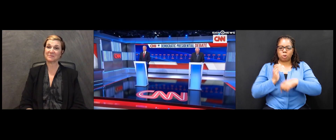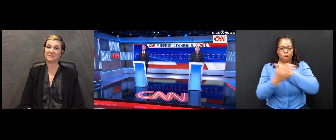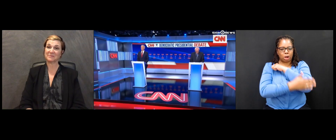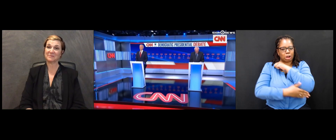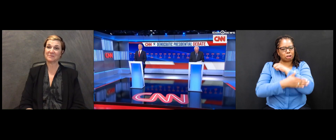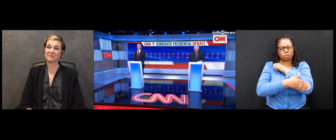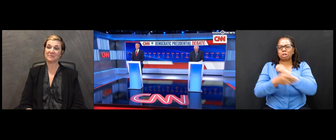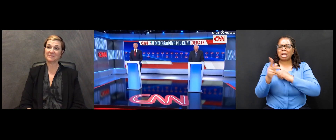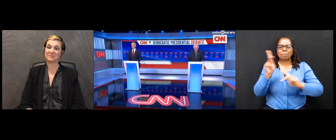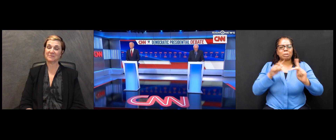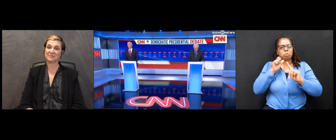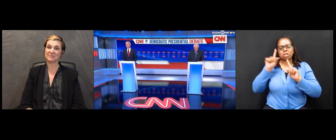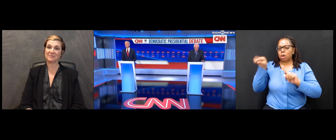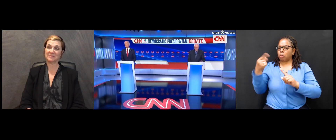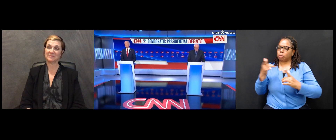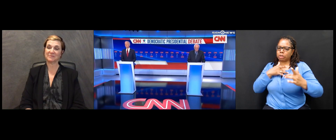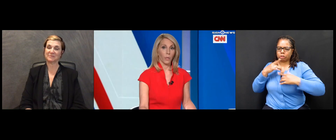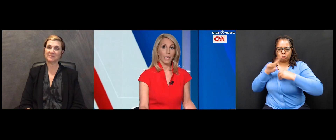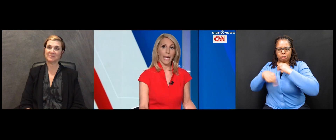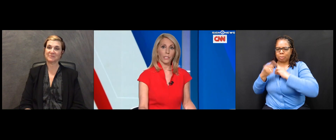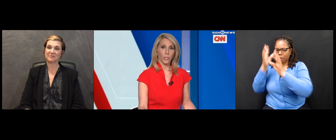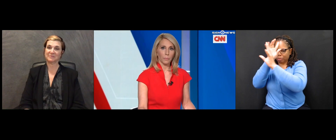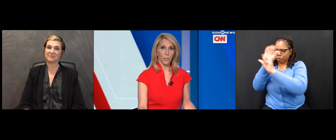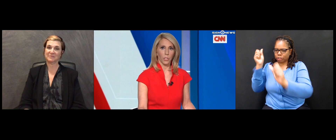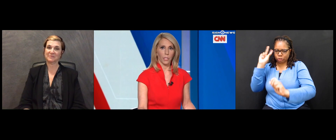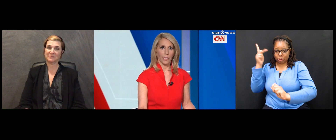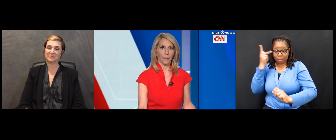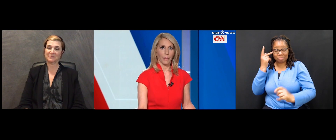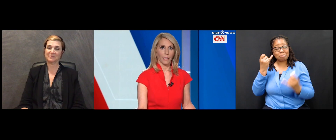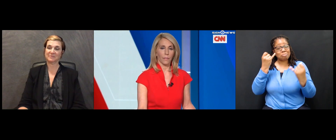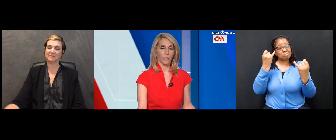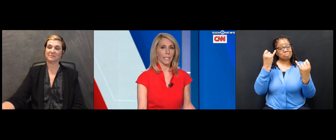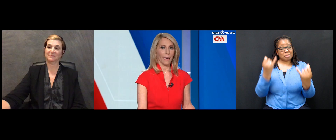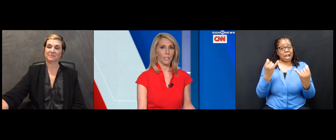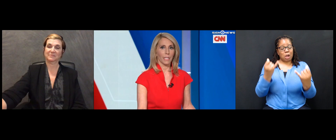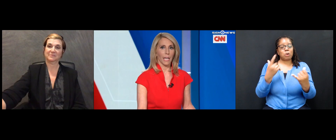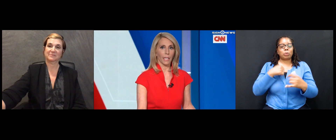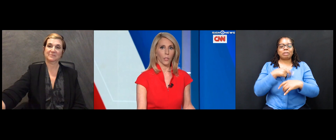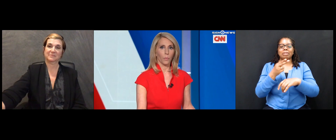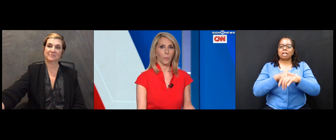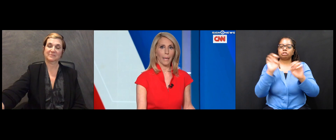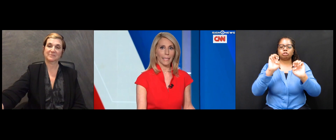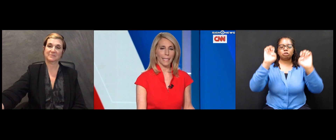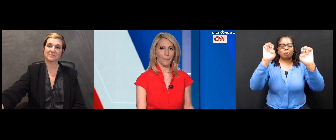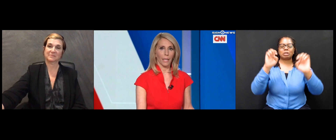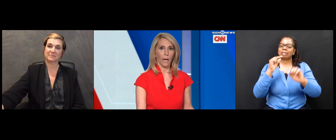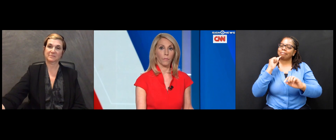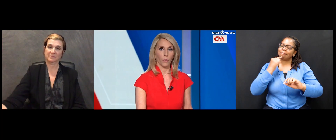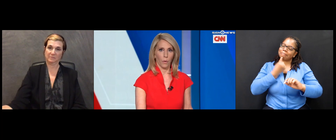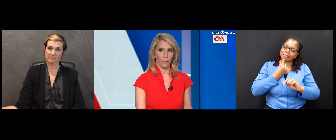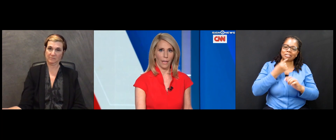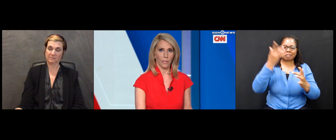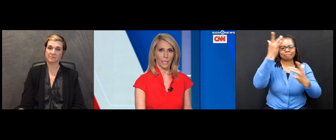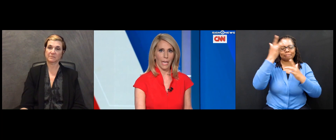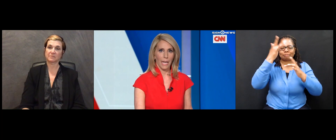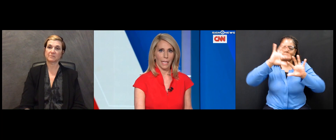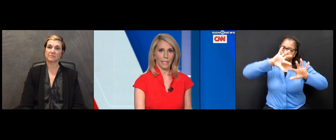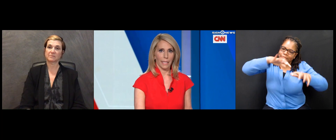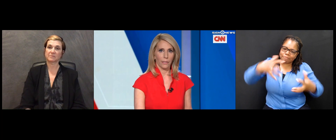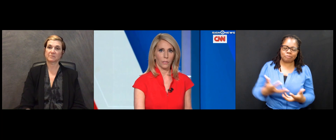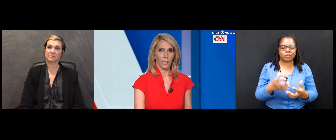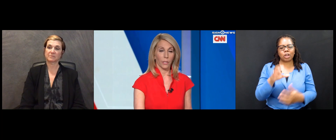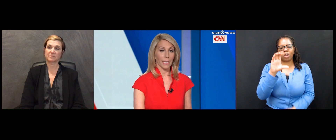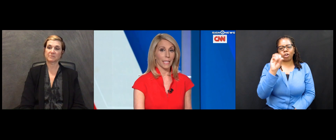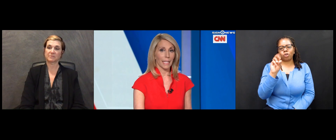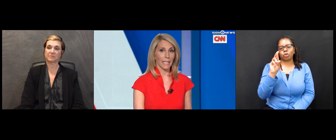far more than just presidential politics. We're in a national emergency because of the devastating global pandemic of coronavirus. It